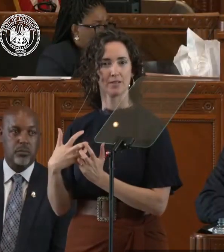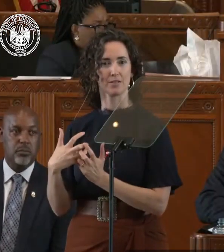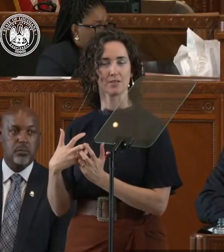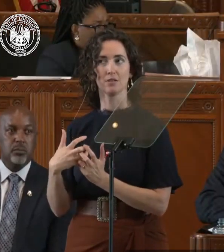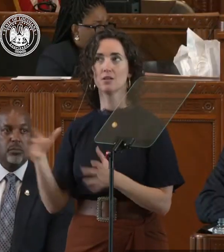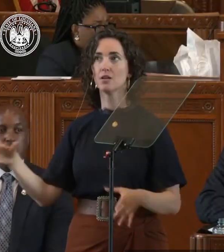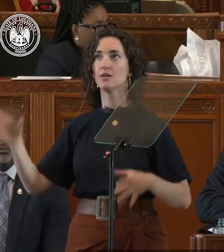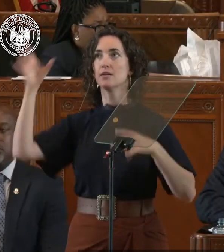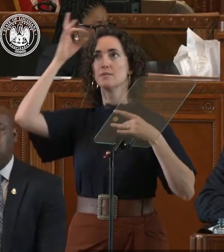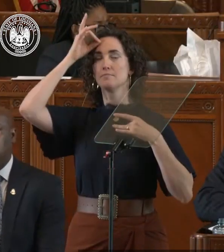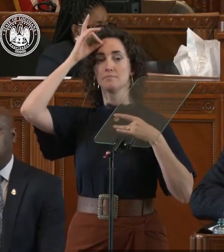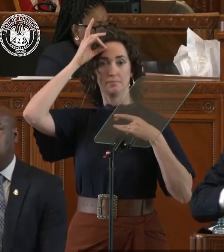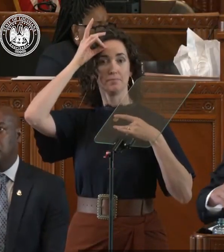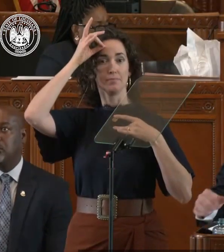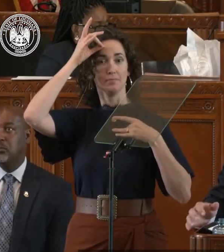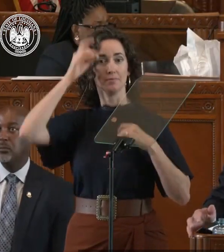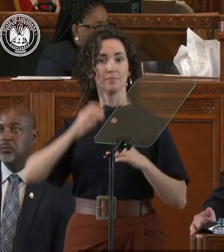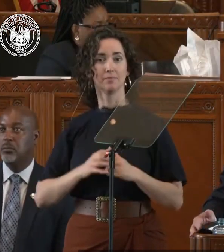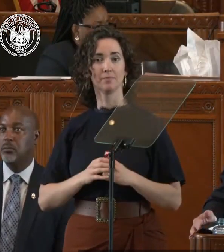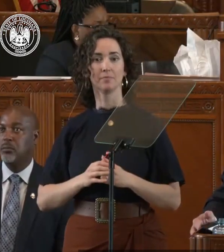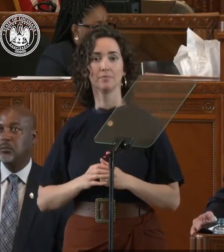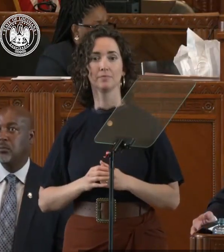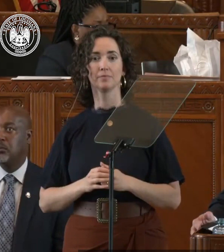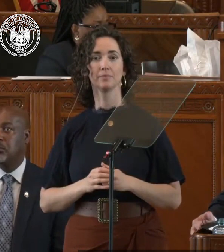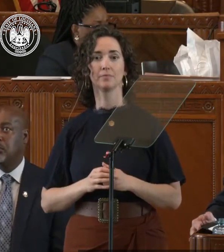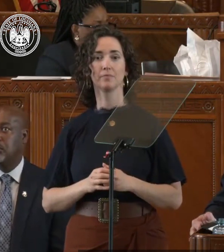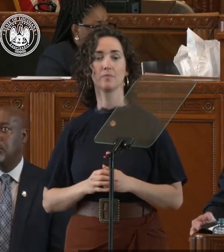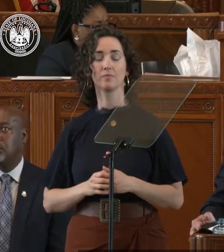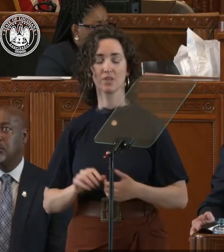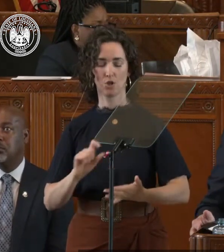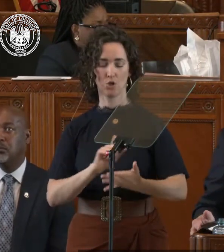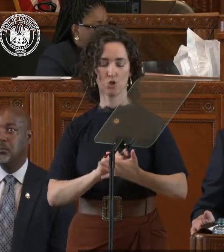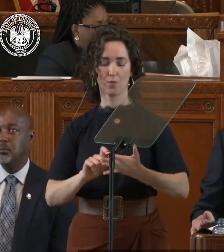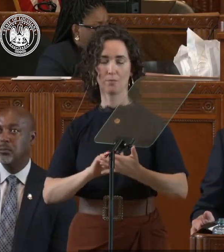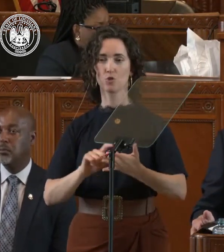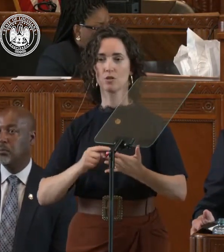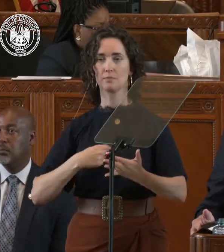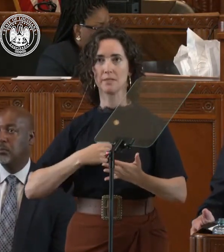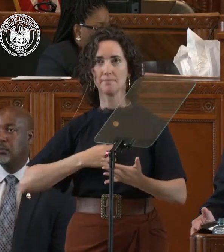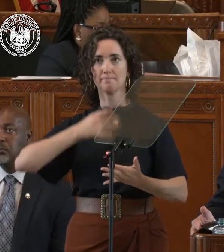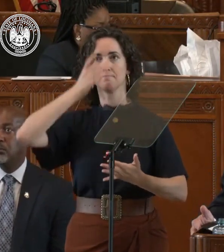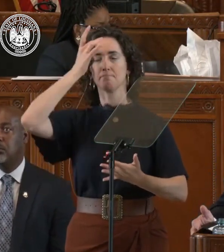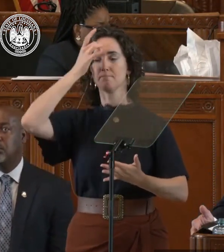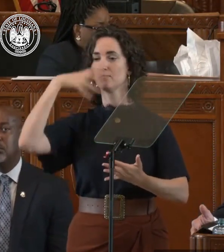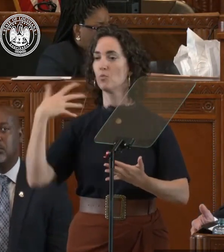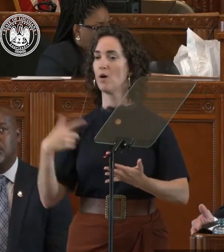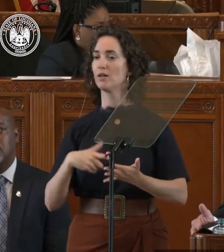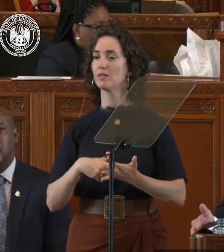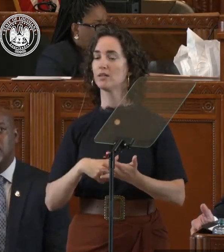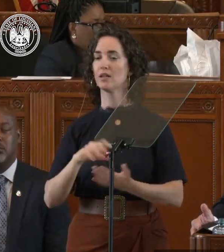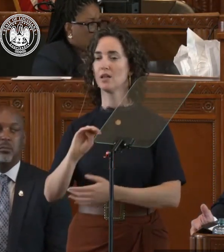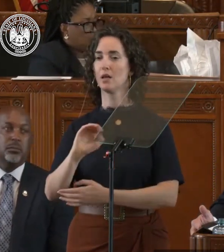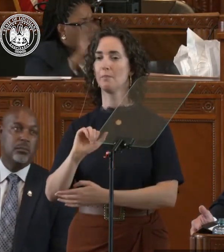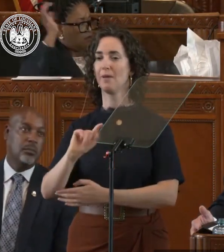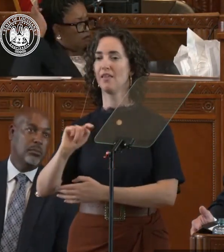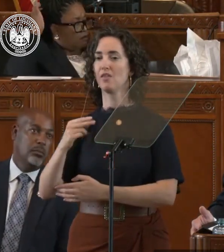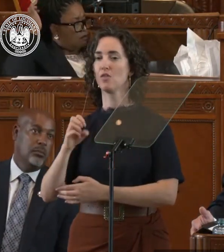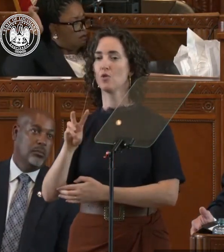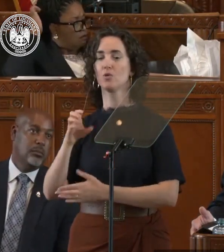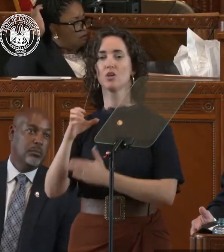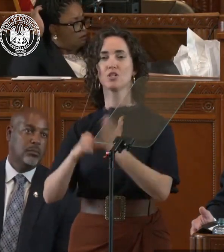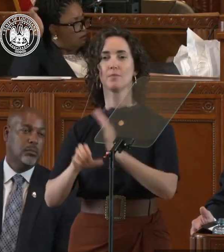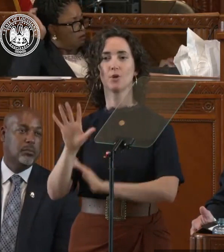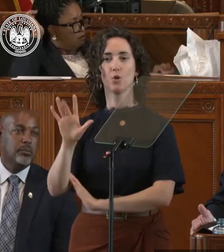with me. And the scripture that resonates with me most is from Matthew 25.